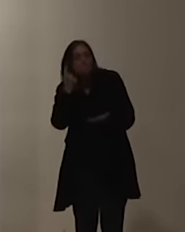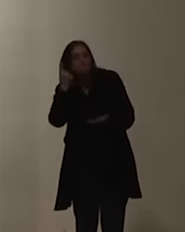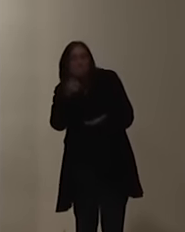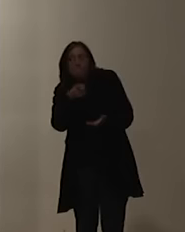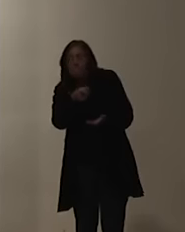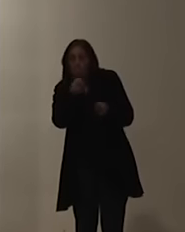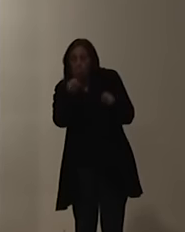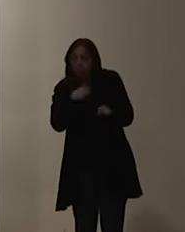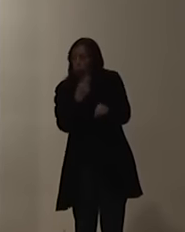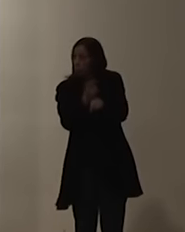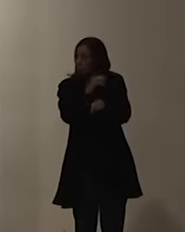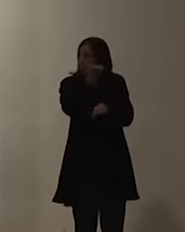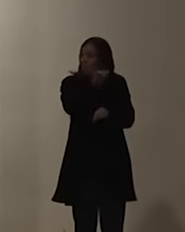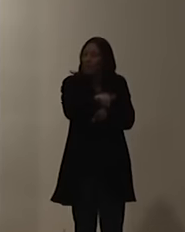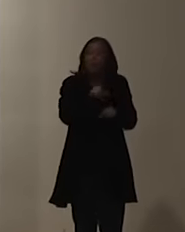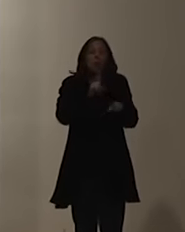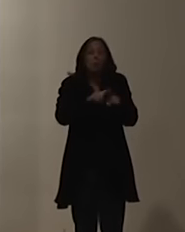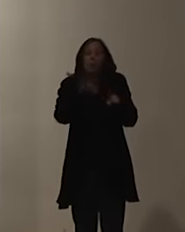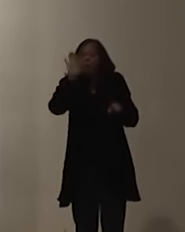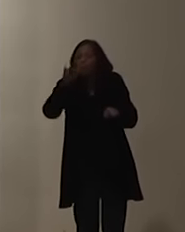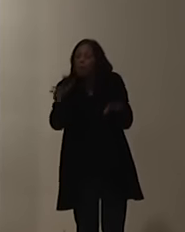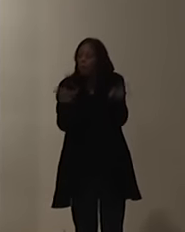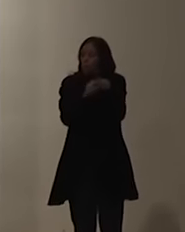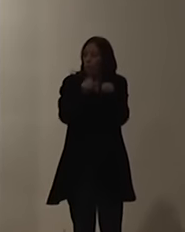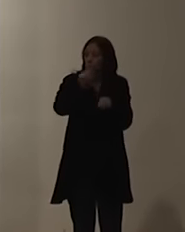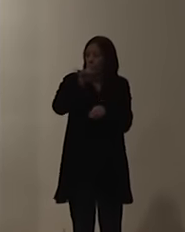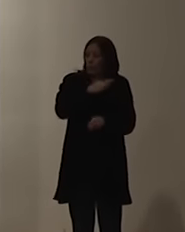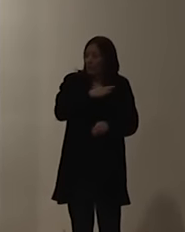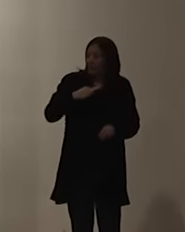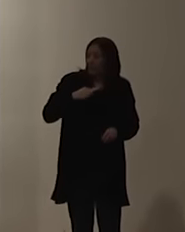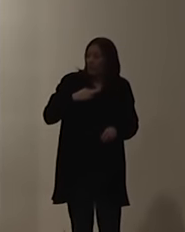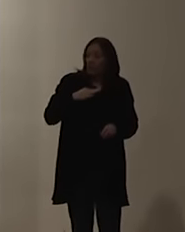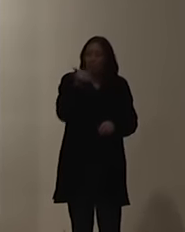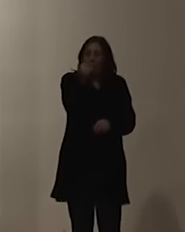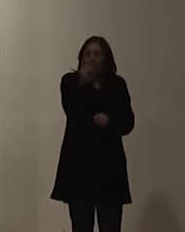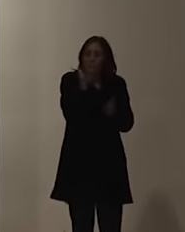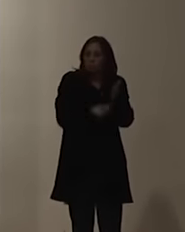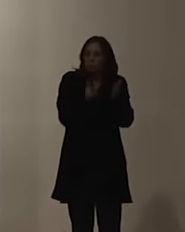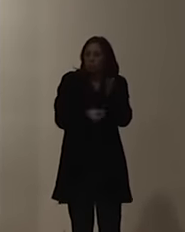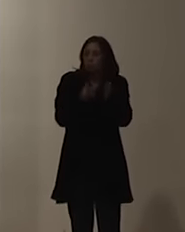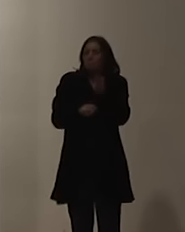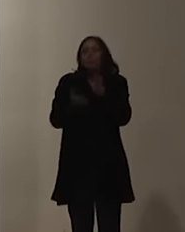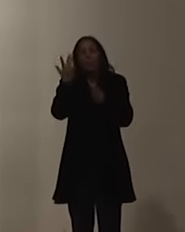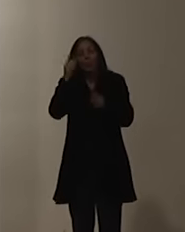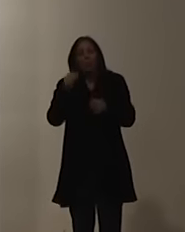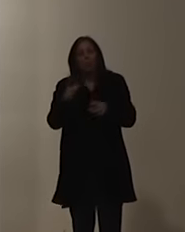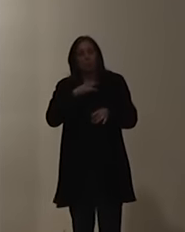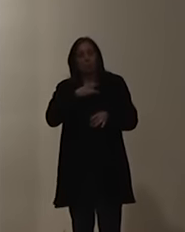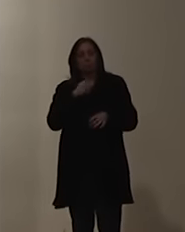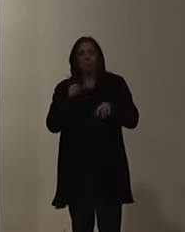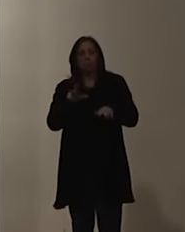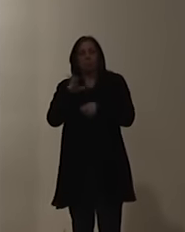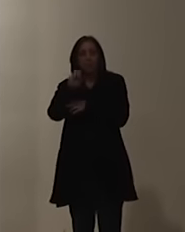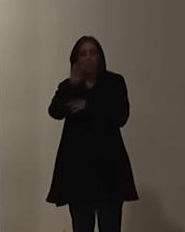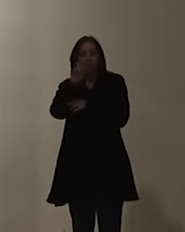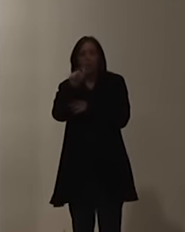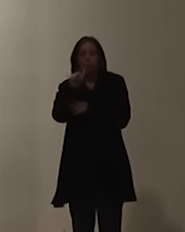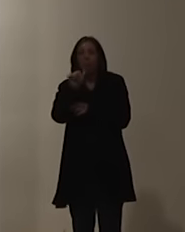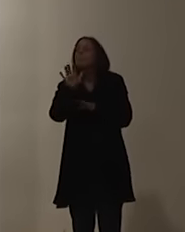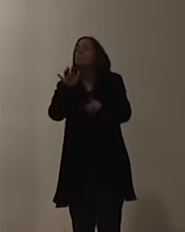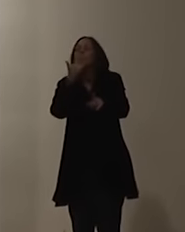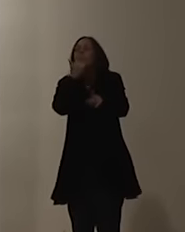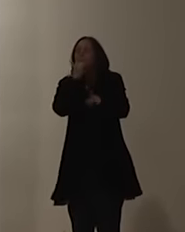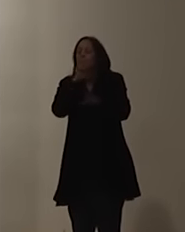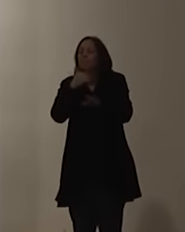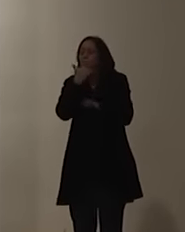there died of Ebola. Or 18 of the 20 healthcare workers, 18 of the 20 healthcare